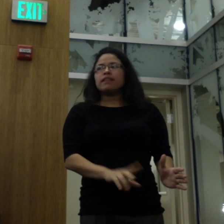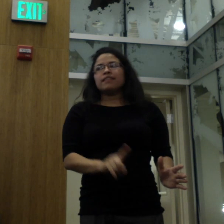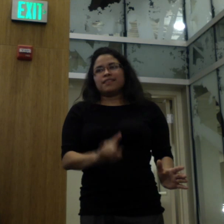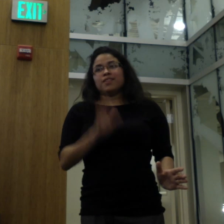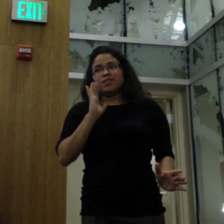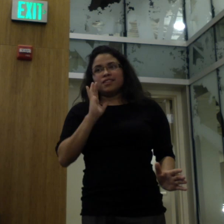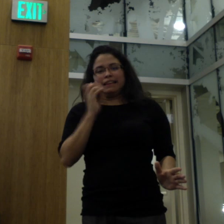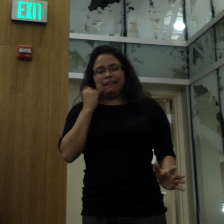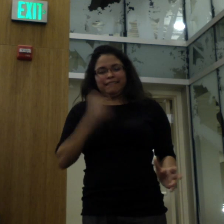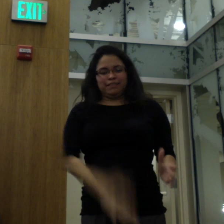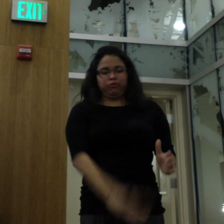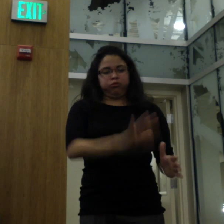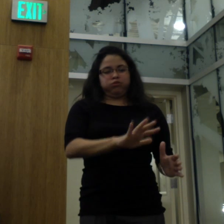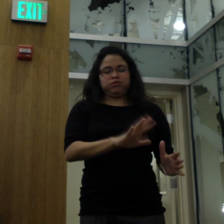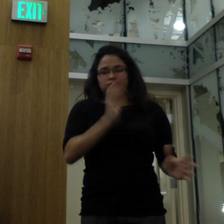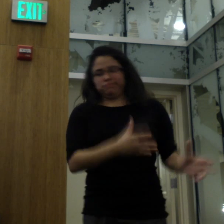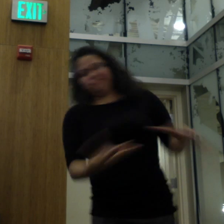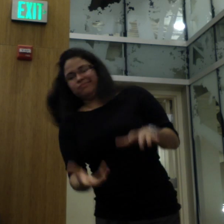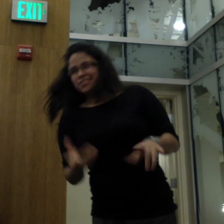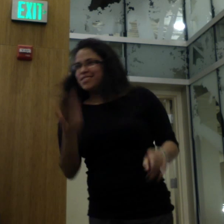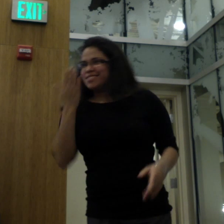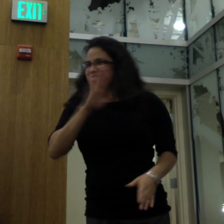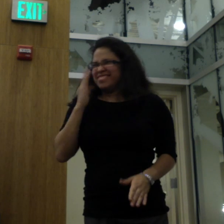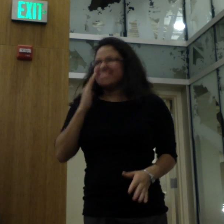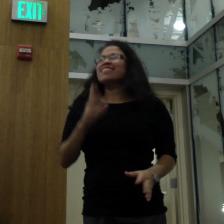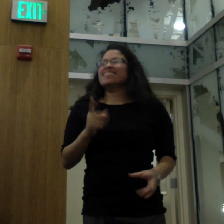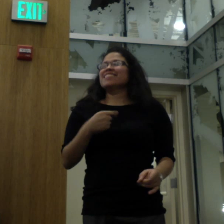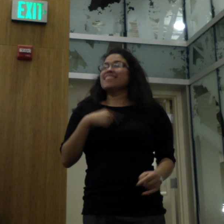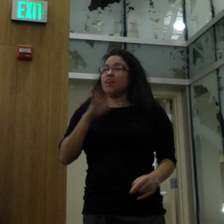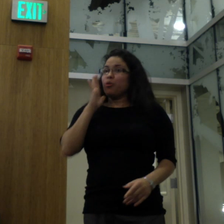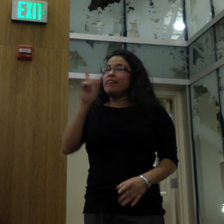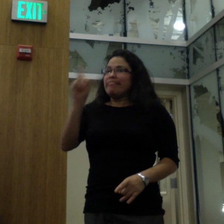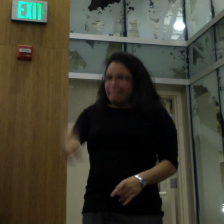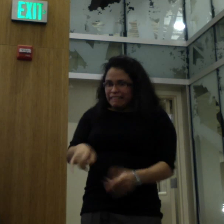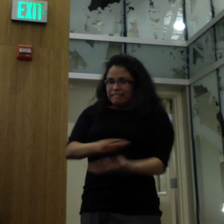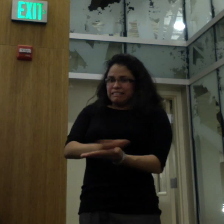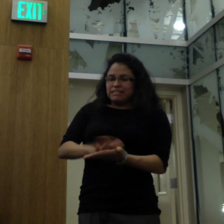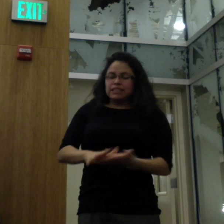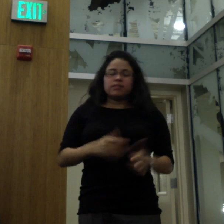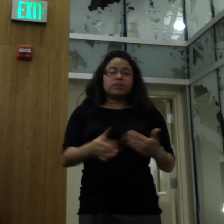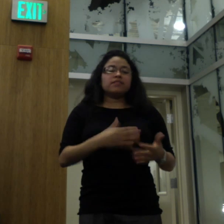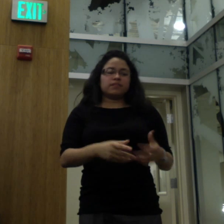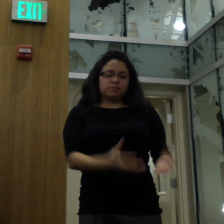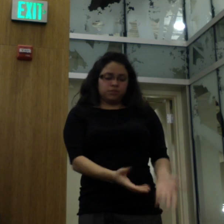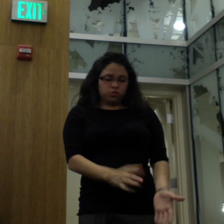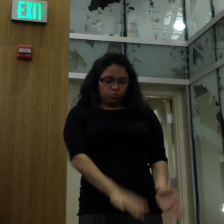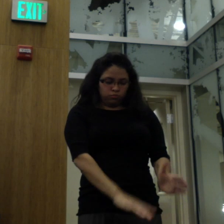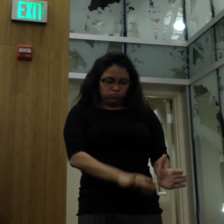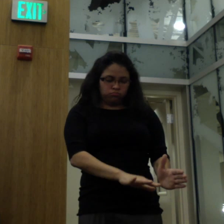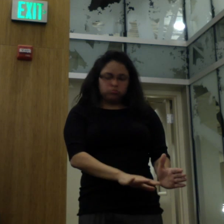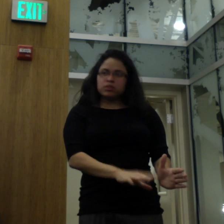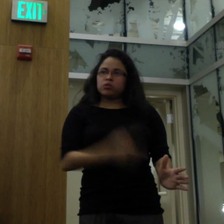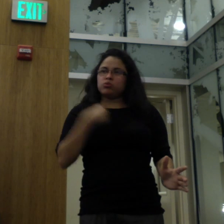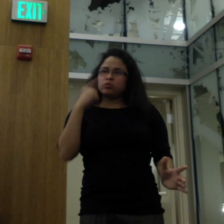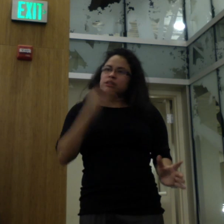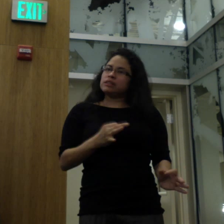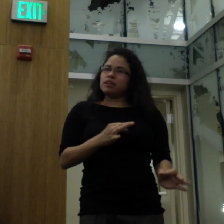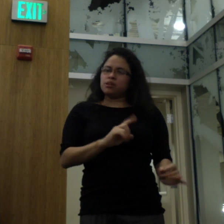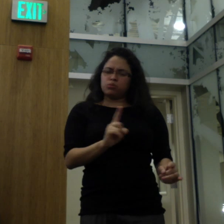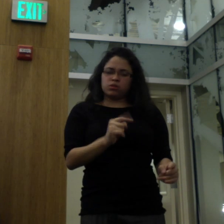because you have no water to clean it up. You would then bundle it up, and you've already designated a